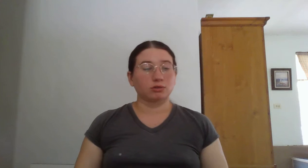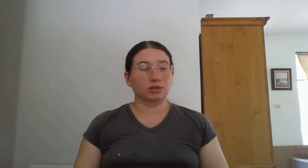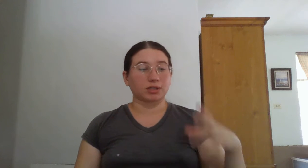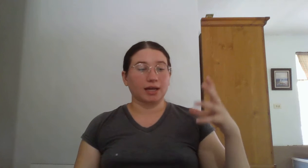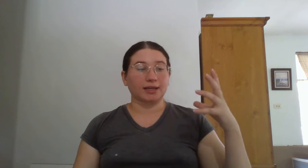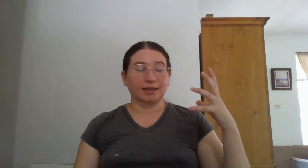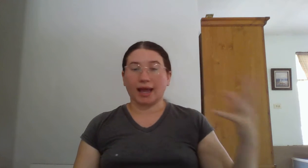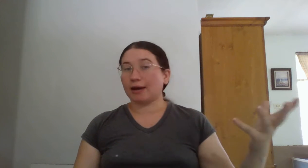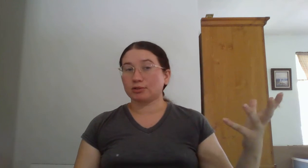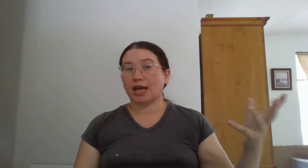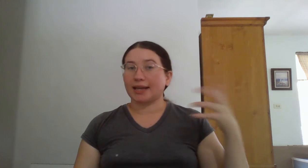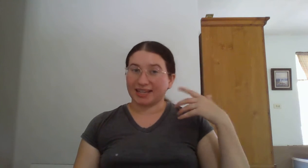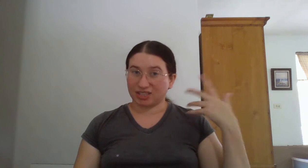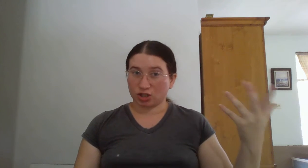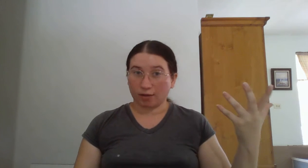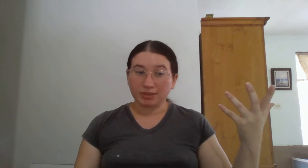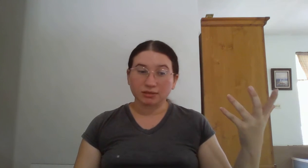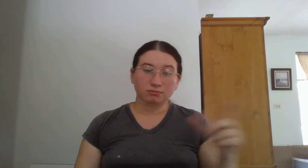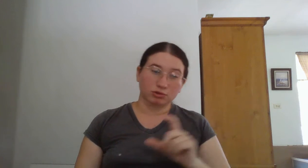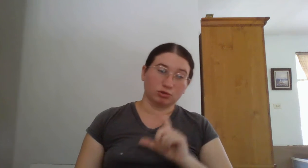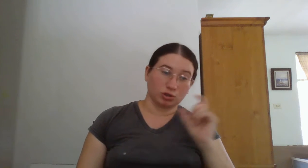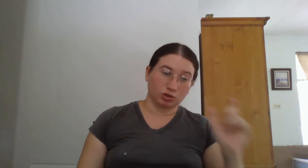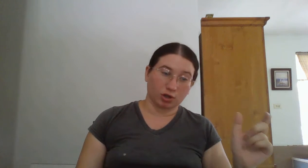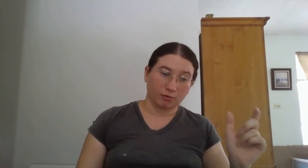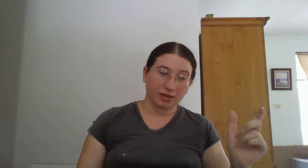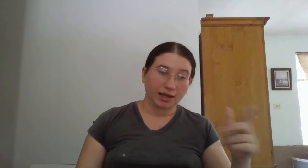could sign the outside as the topic, so you could start with that.